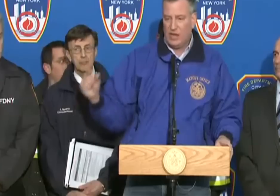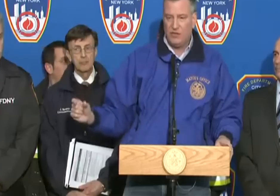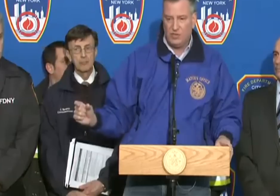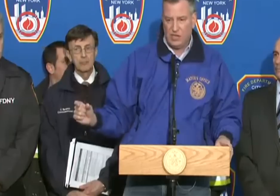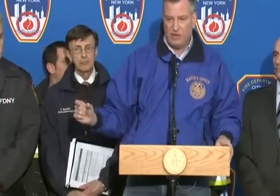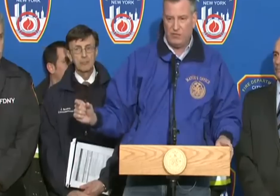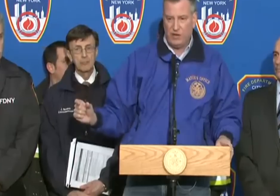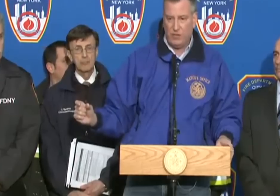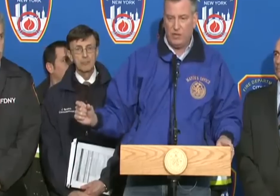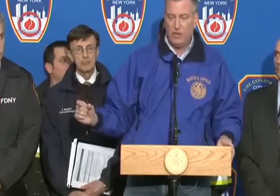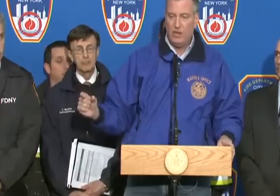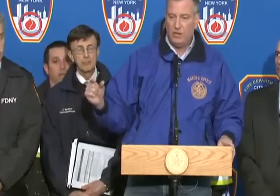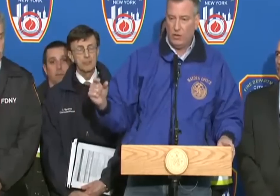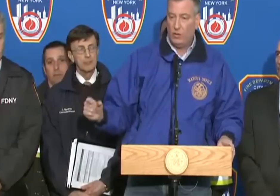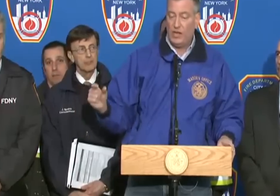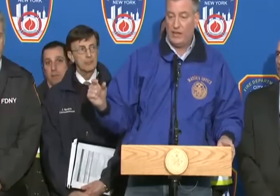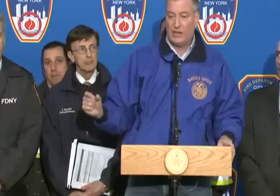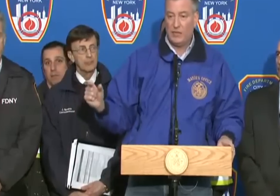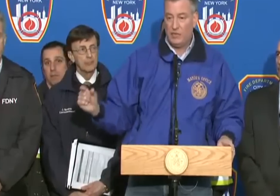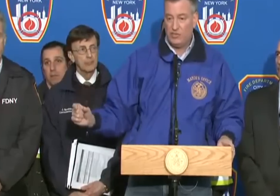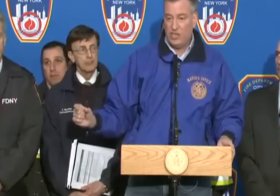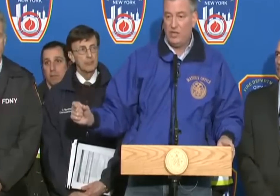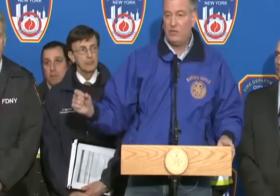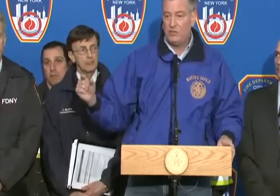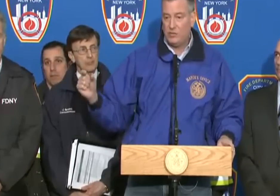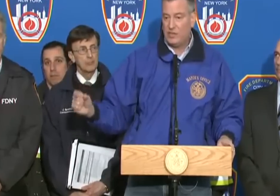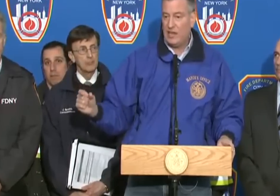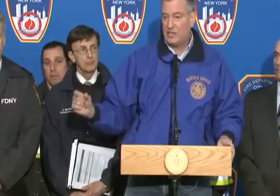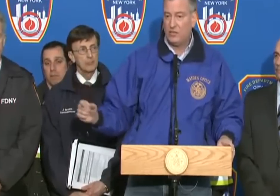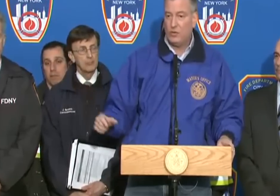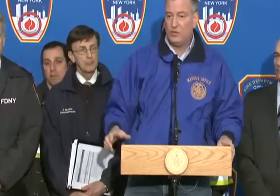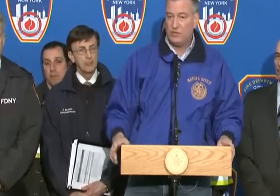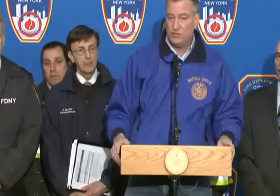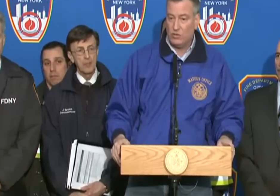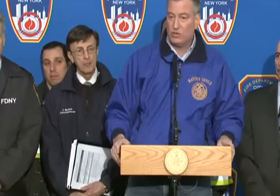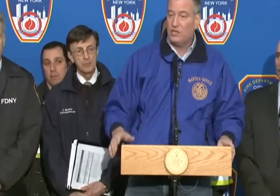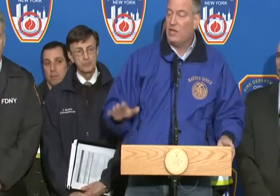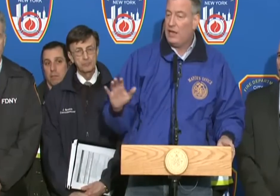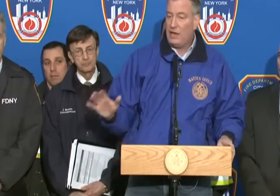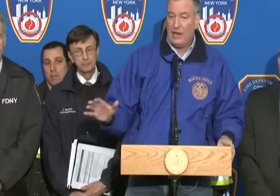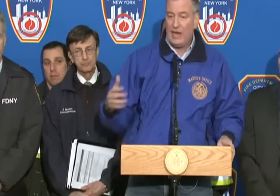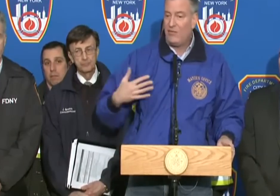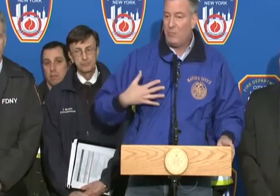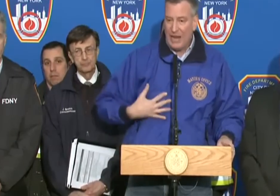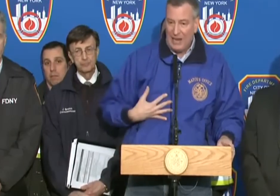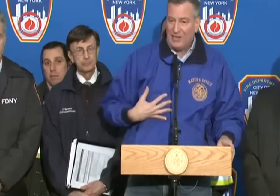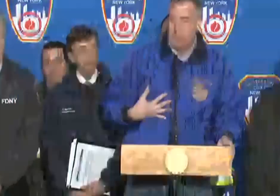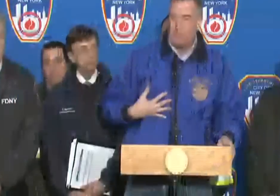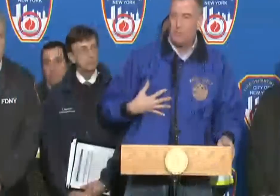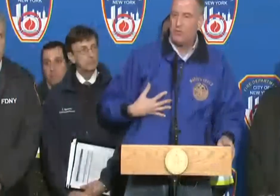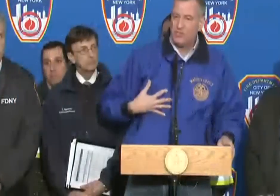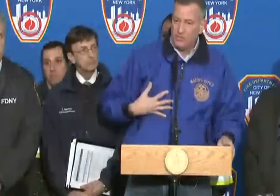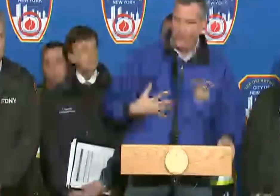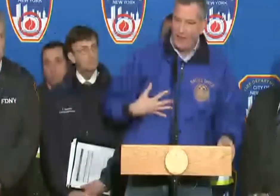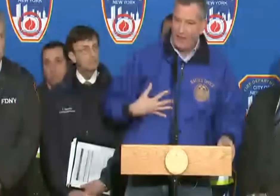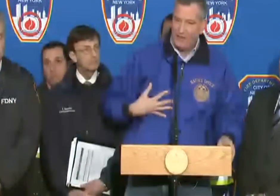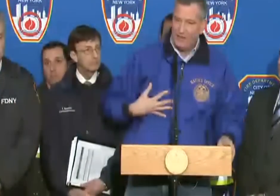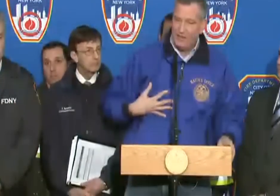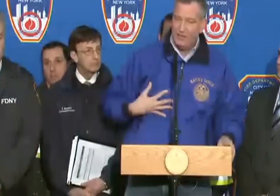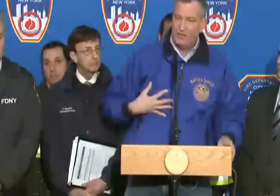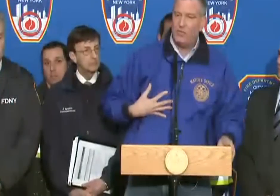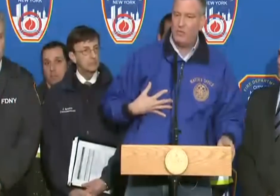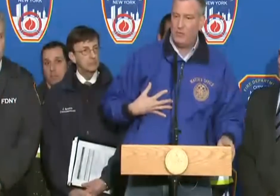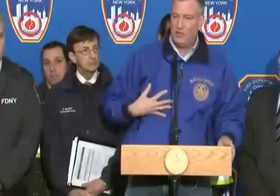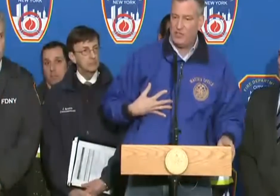and a 5-year time frame. And the only way that can be achieved is with a tax on the wealthiest New Yorkers. And I have a mandate to pursue